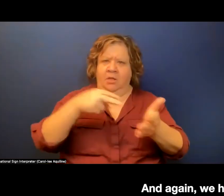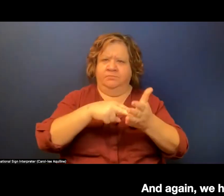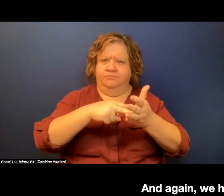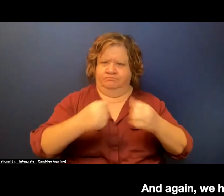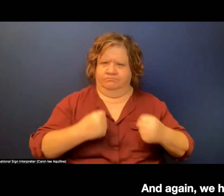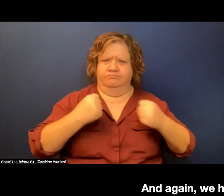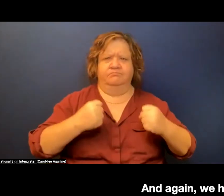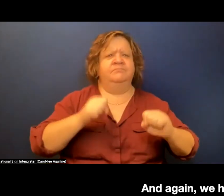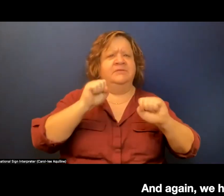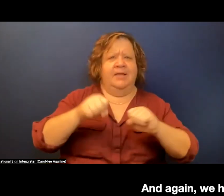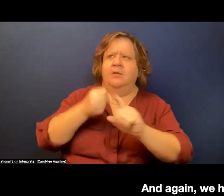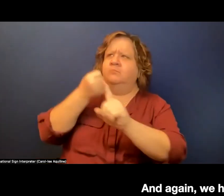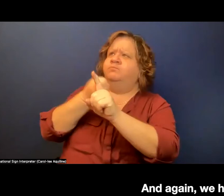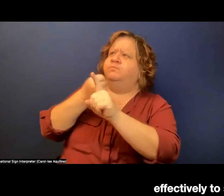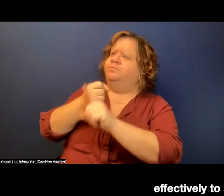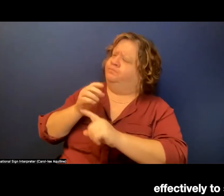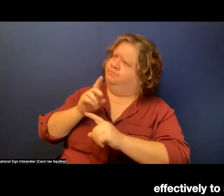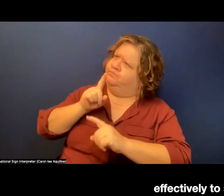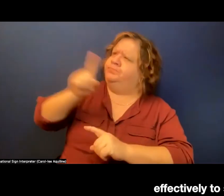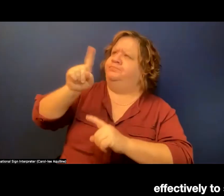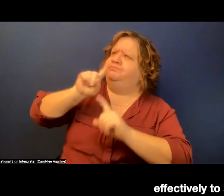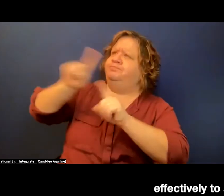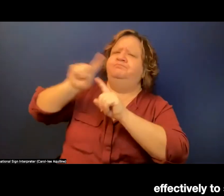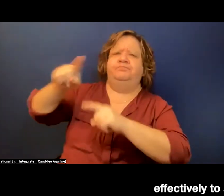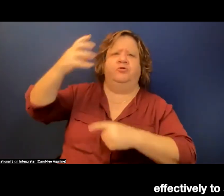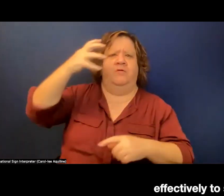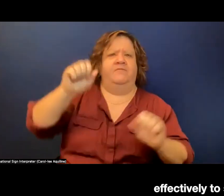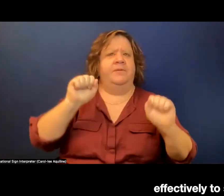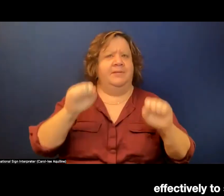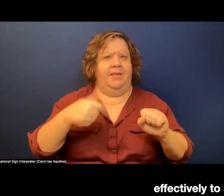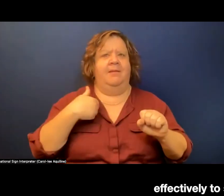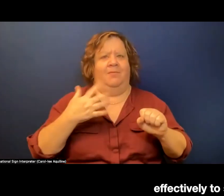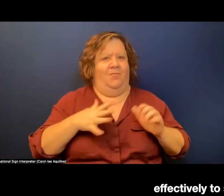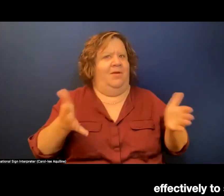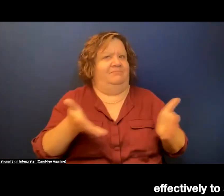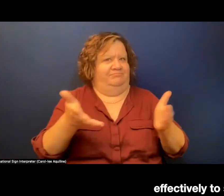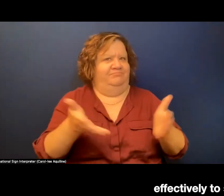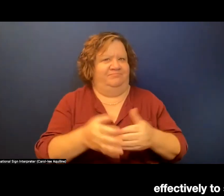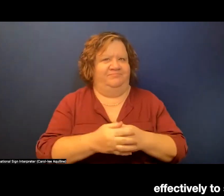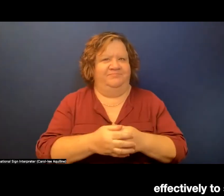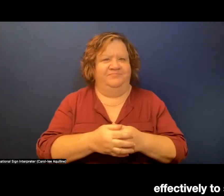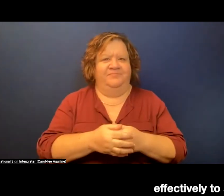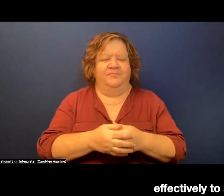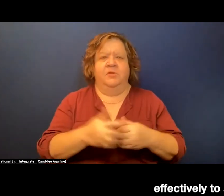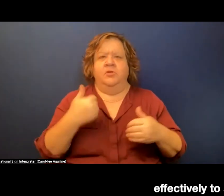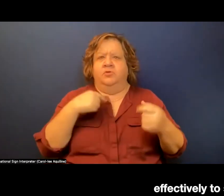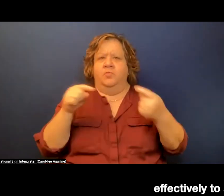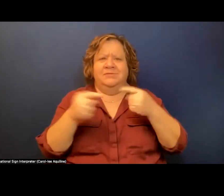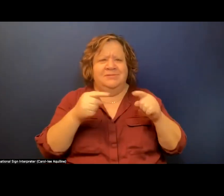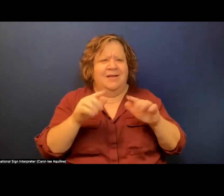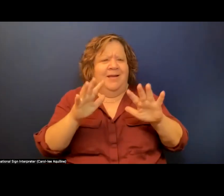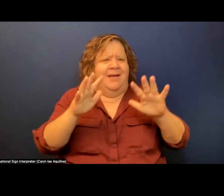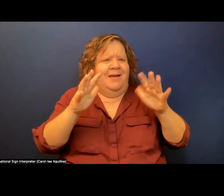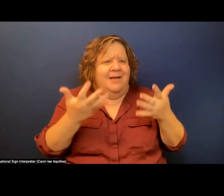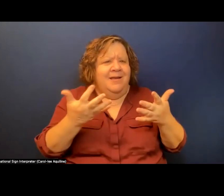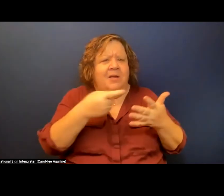have been reflecting on how we influence our government effectively to secure prioritization of the